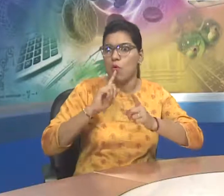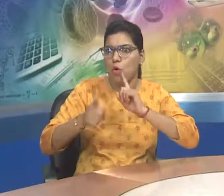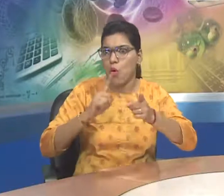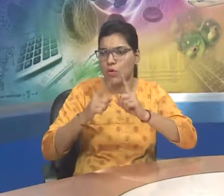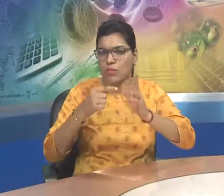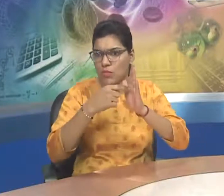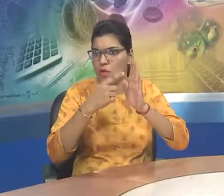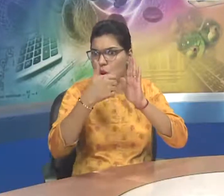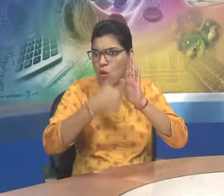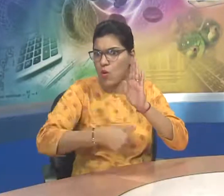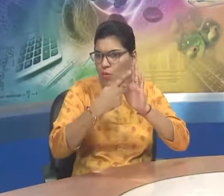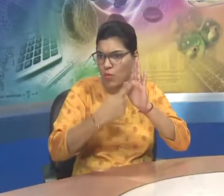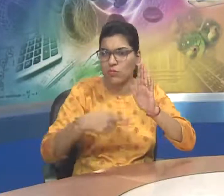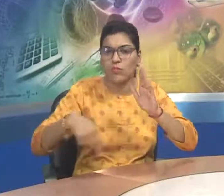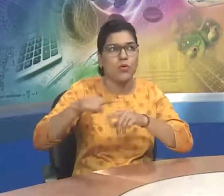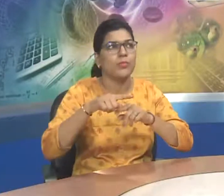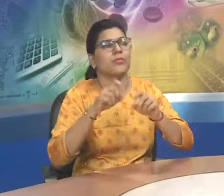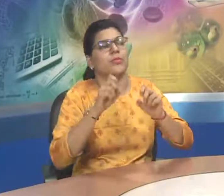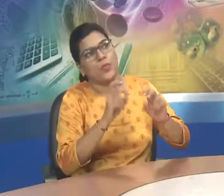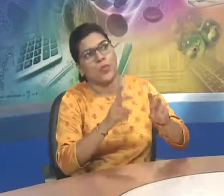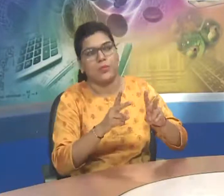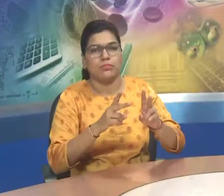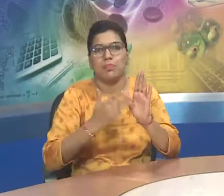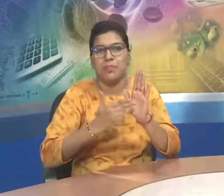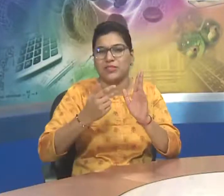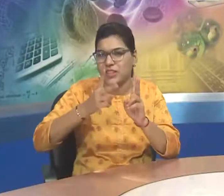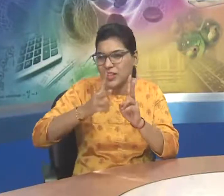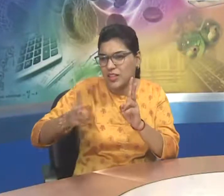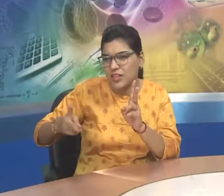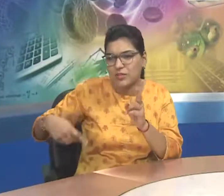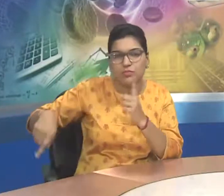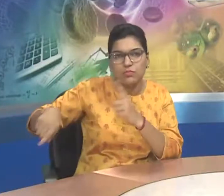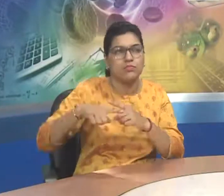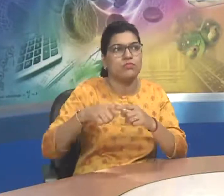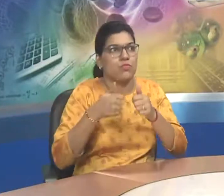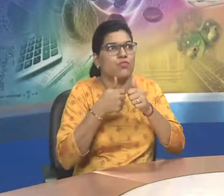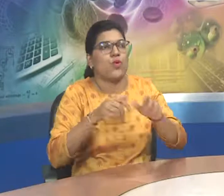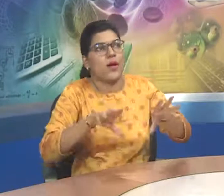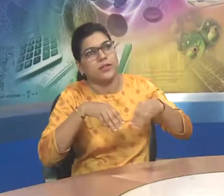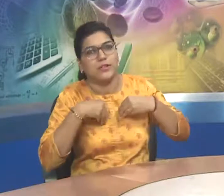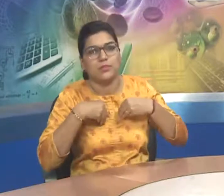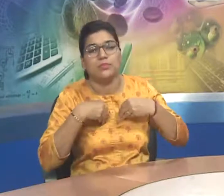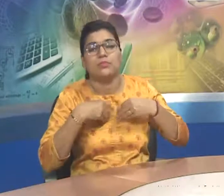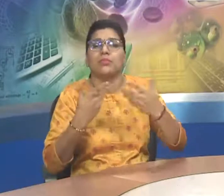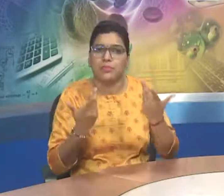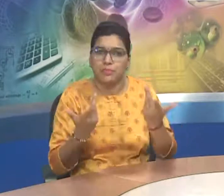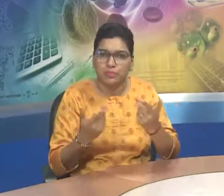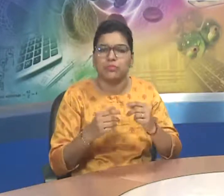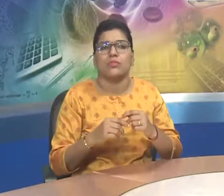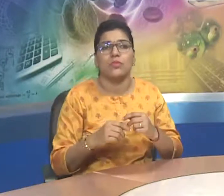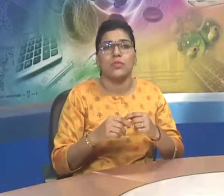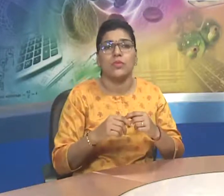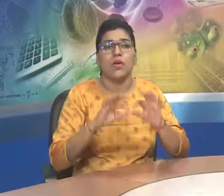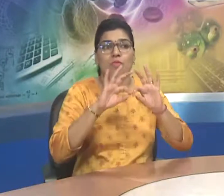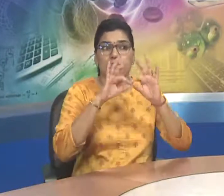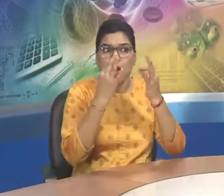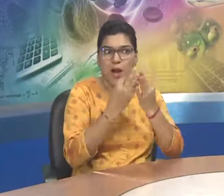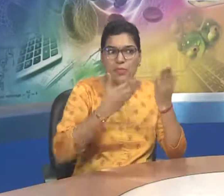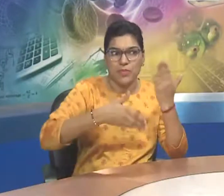For example, government officials, they have power and authority to maintain